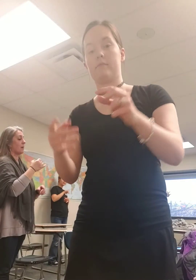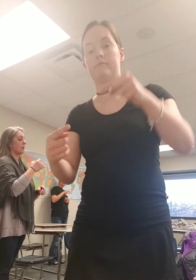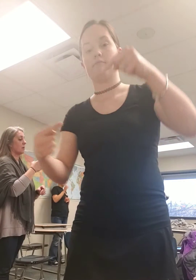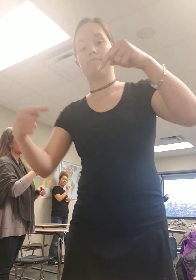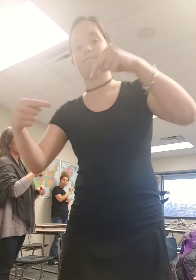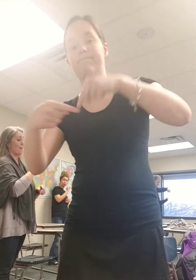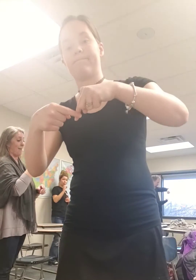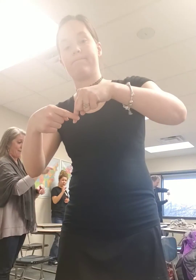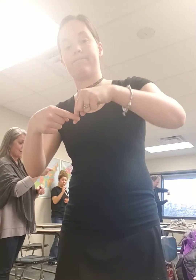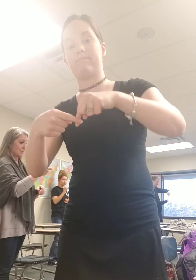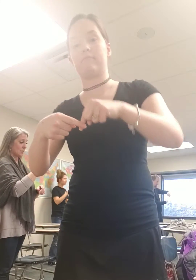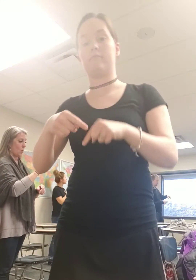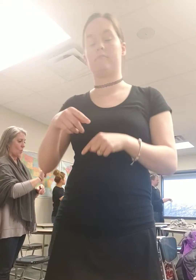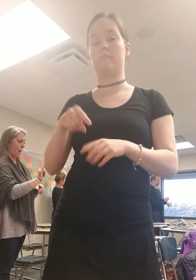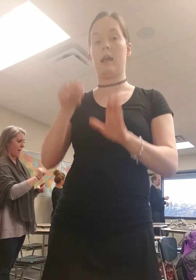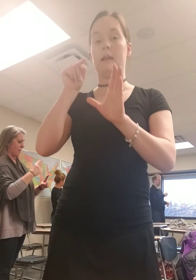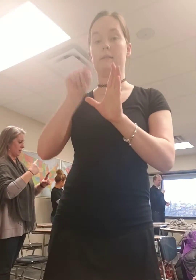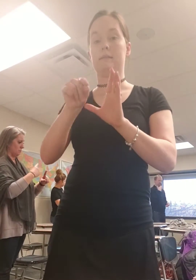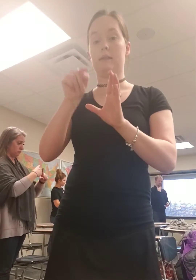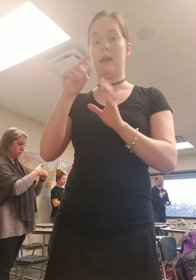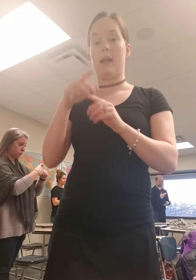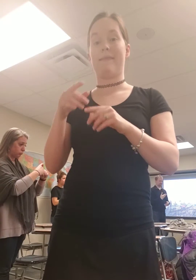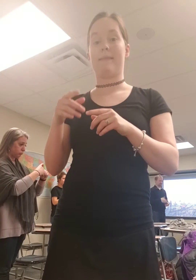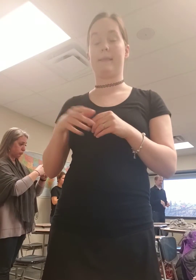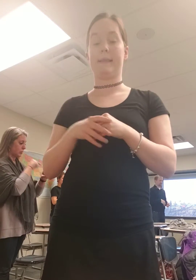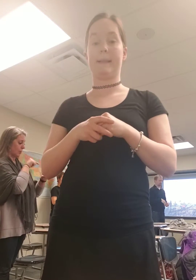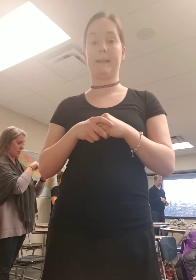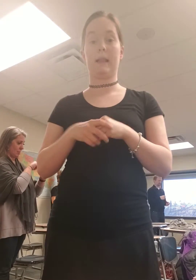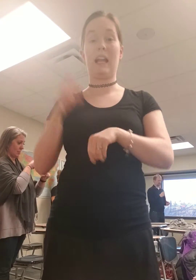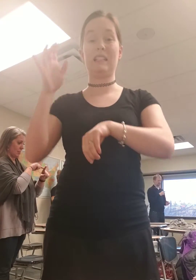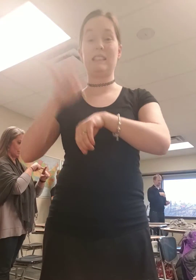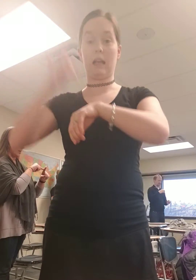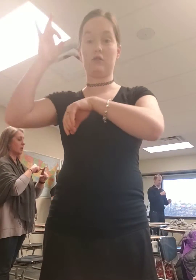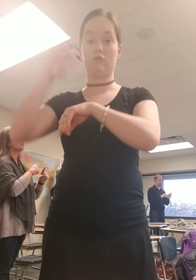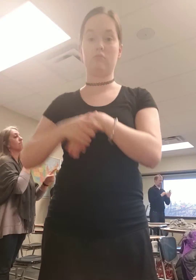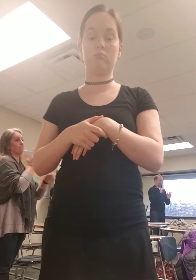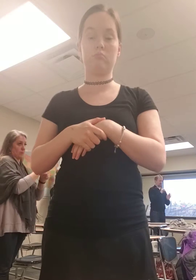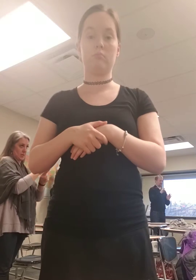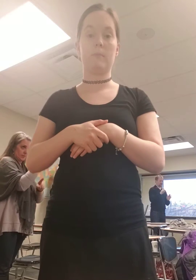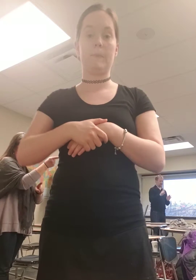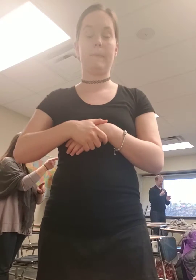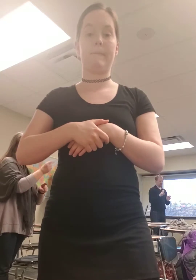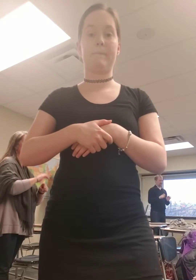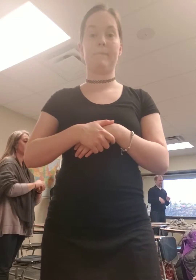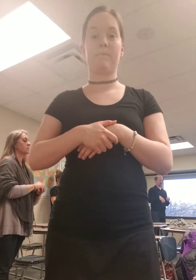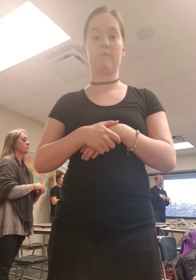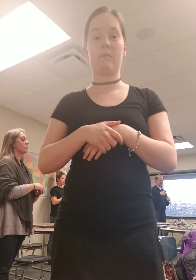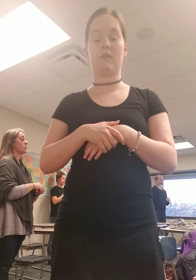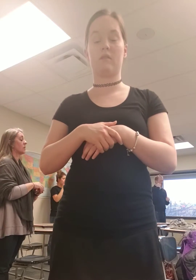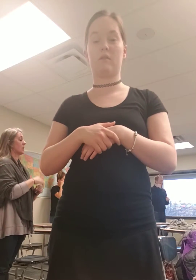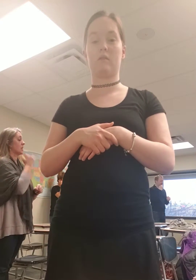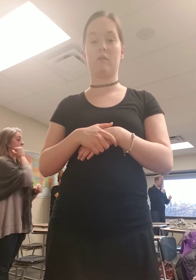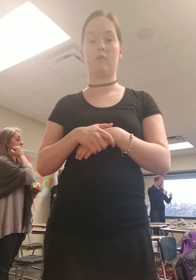equals mx. And if for a line that's not through the origin, it's going to be y equals mx plus